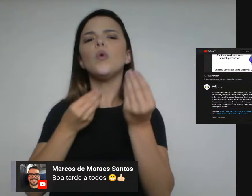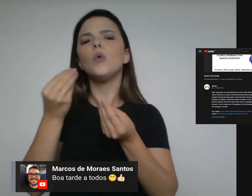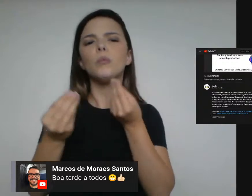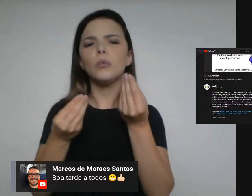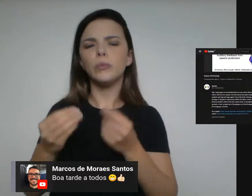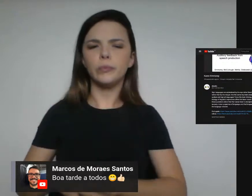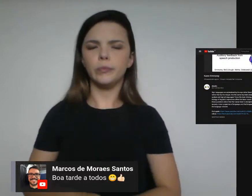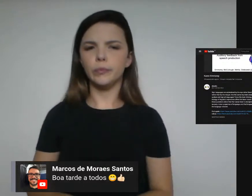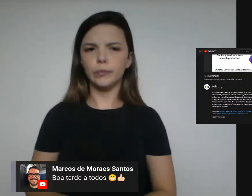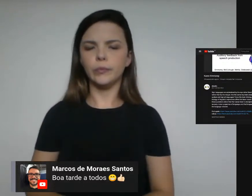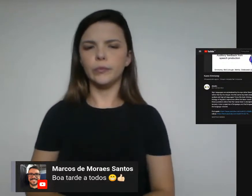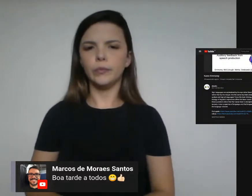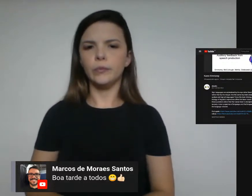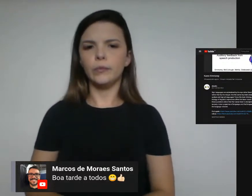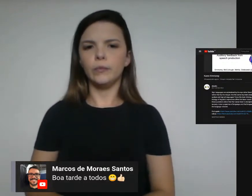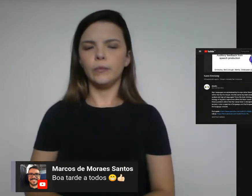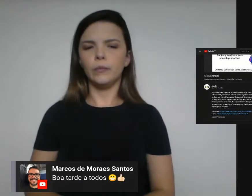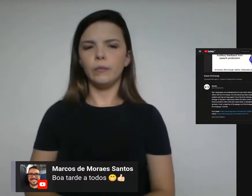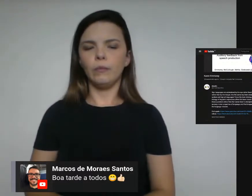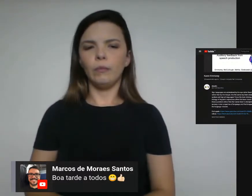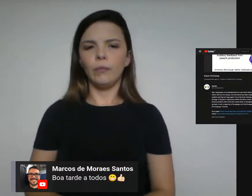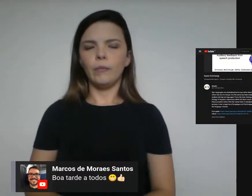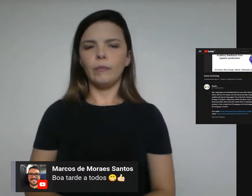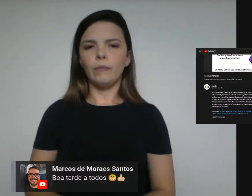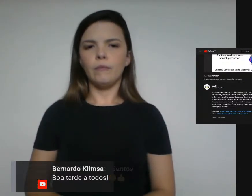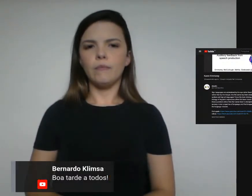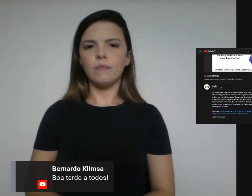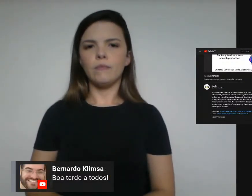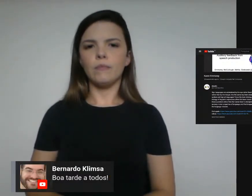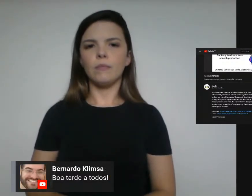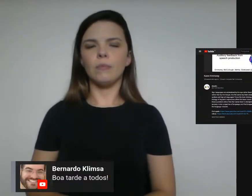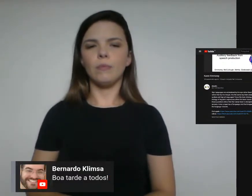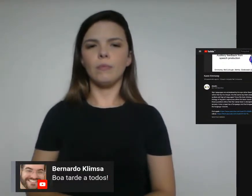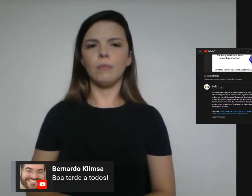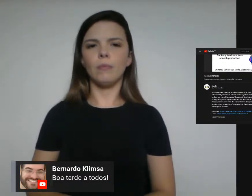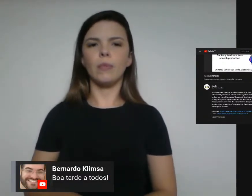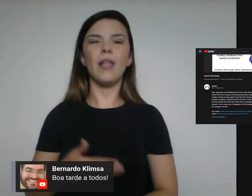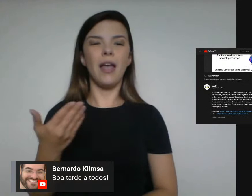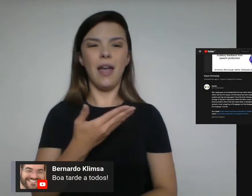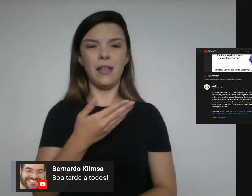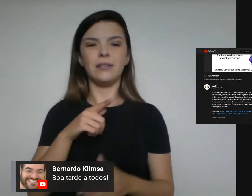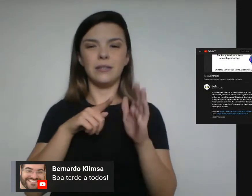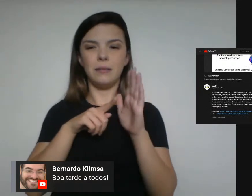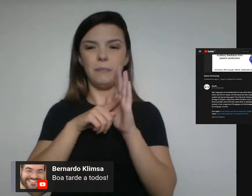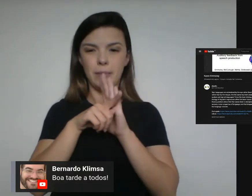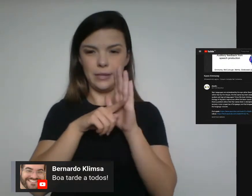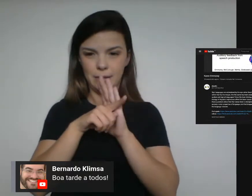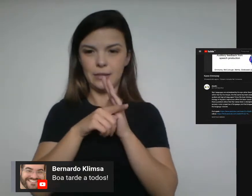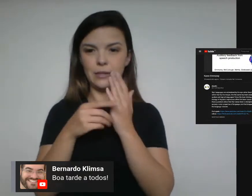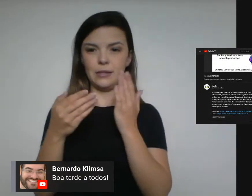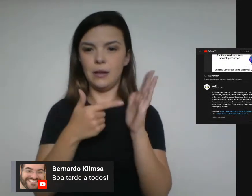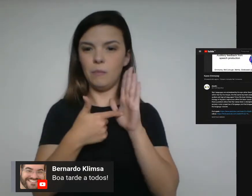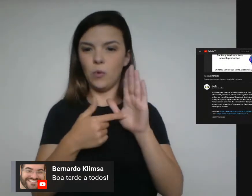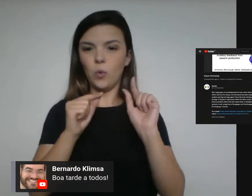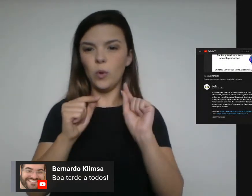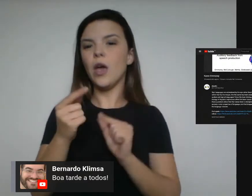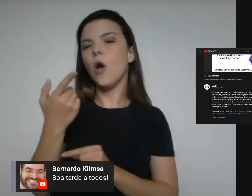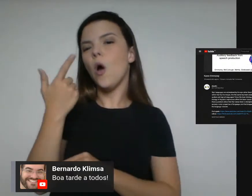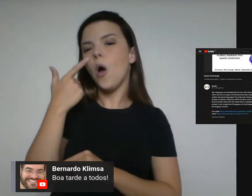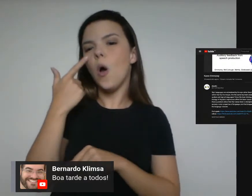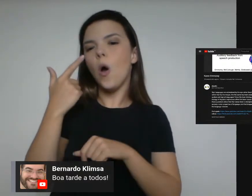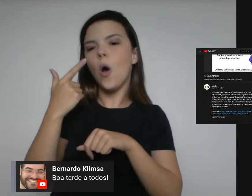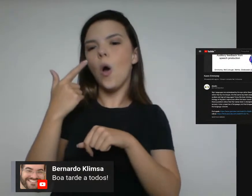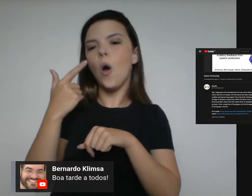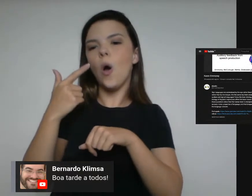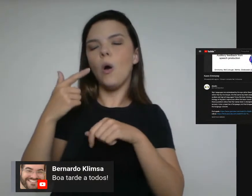And this is a PET study. So you see this sort of PET palette. And regions that are more purple are